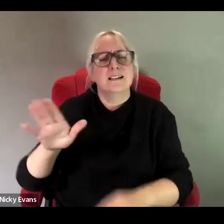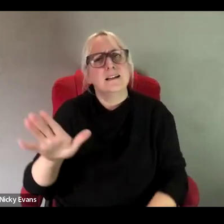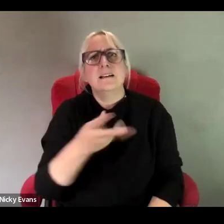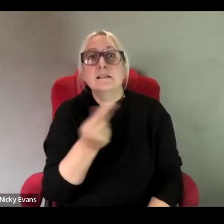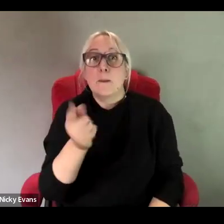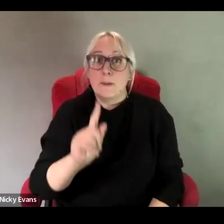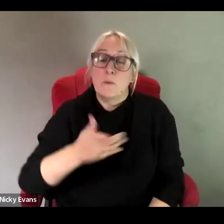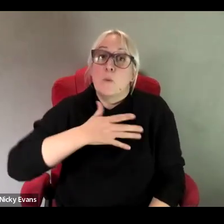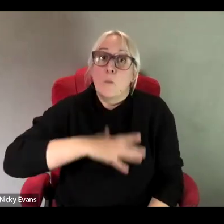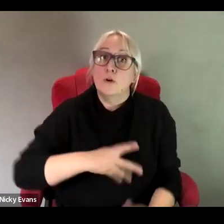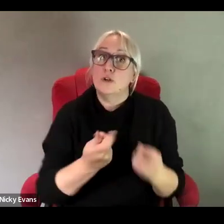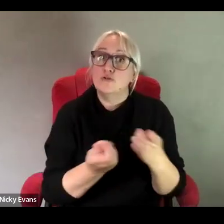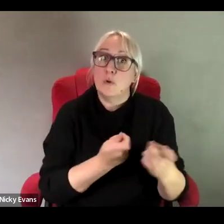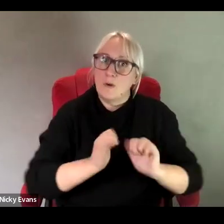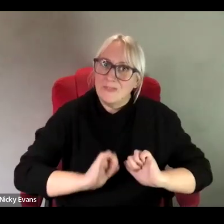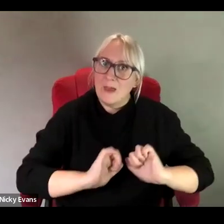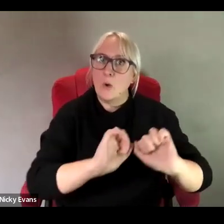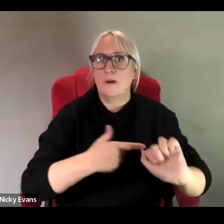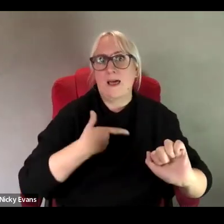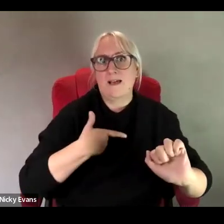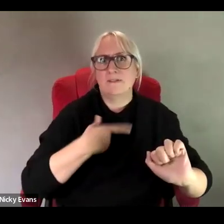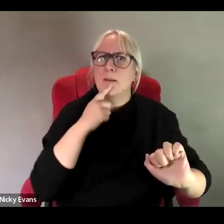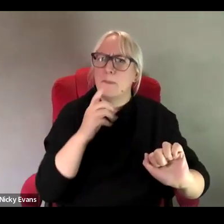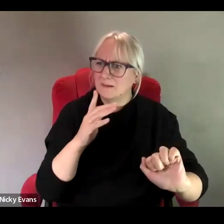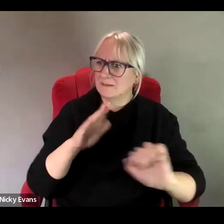their own lives, but not wanting disabled people to have